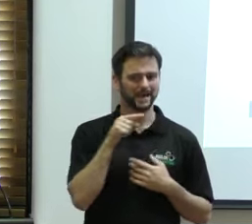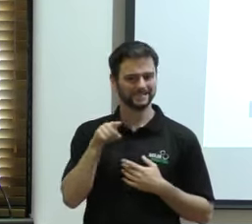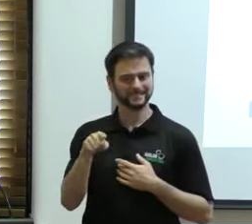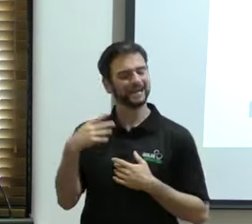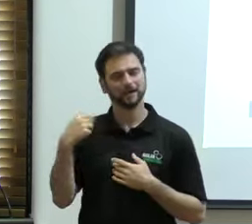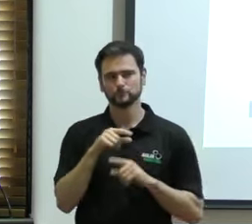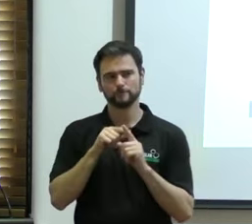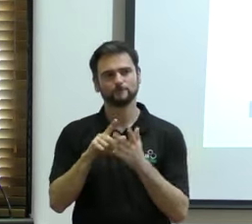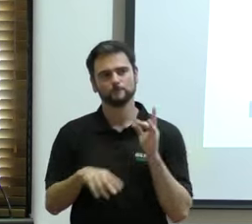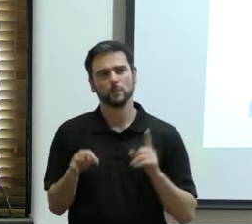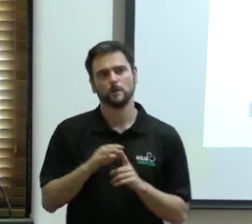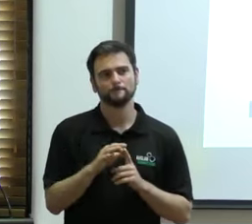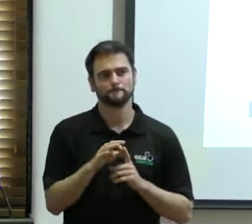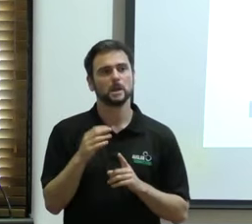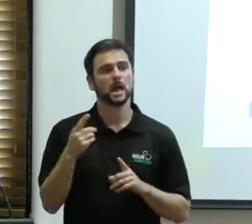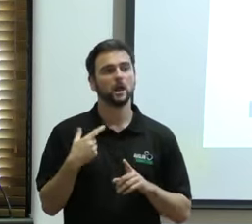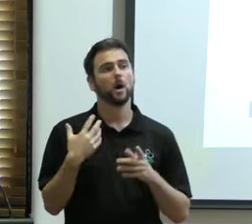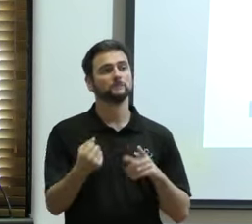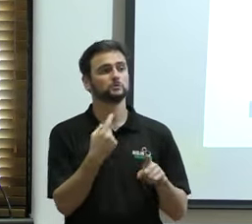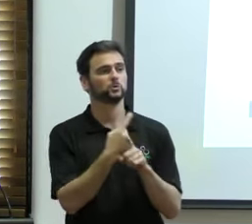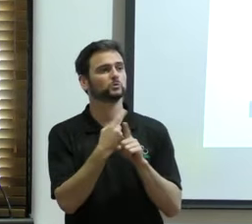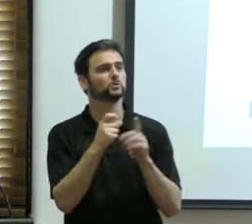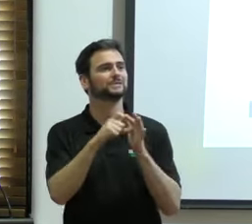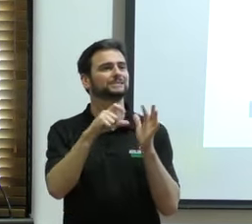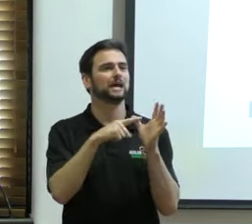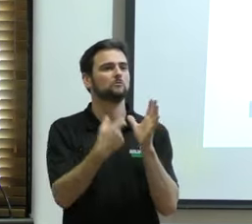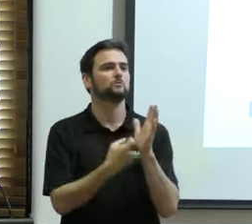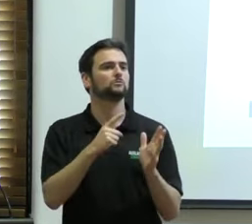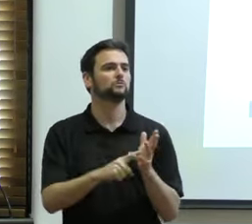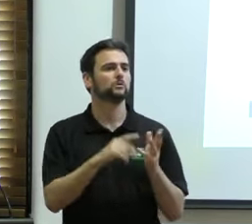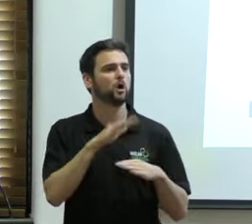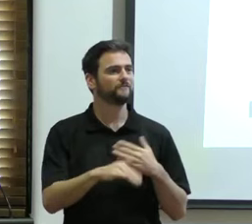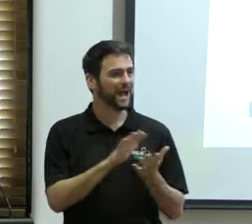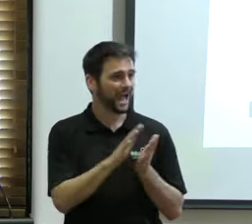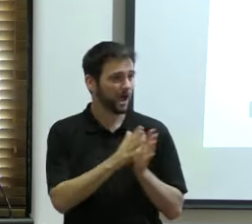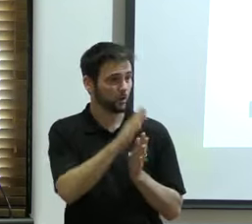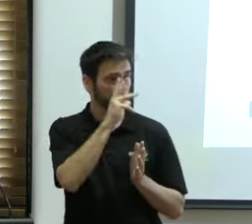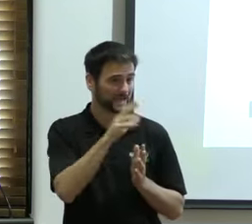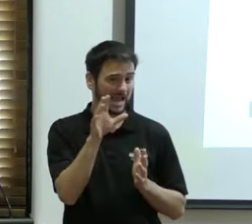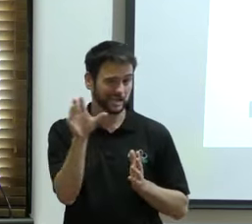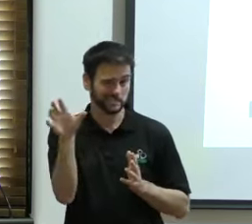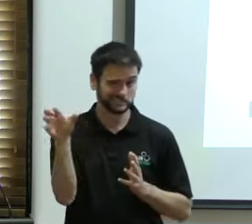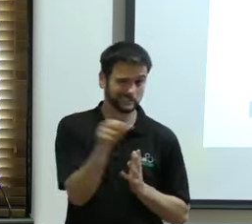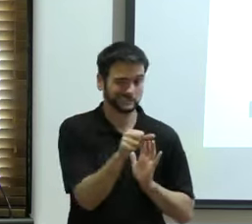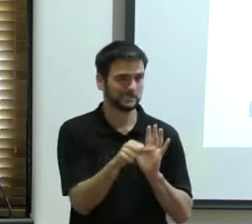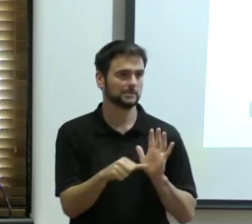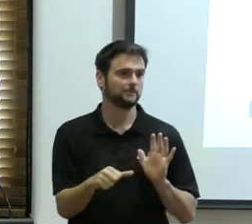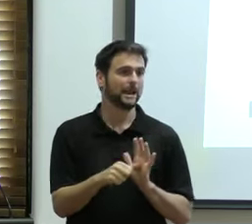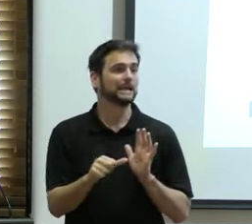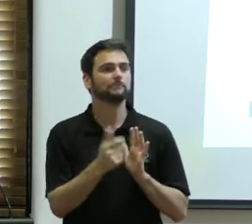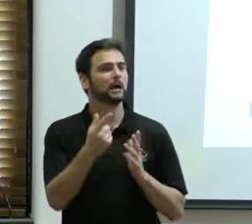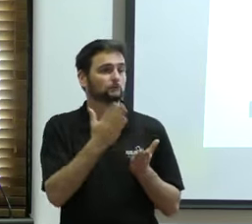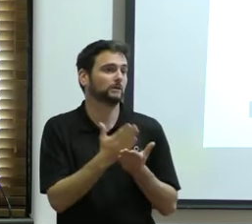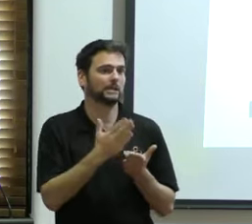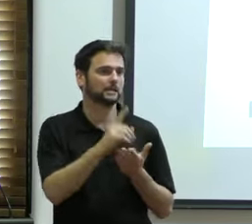up, and I'll need to talk to Daru about how we might get that back through the sector, but yeah, I'm not able to answer that because